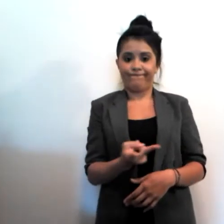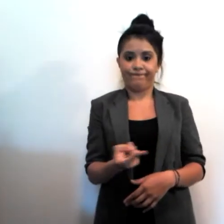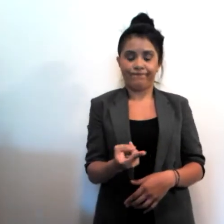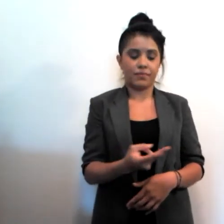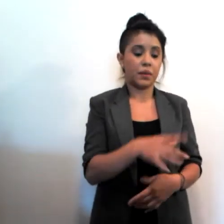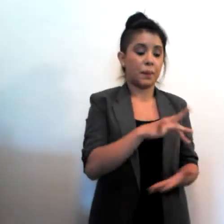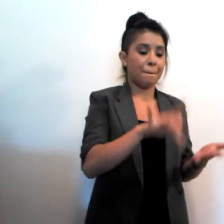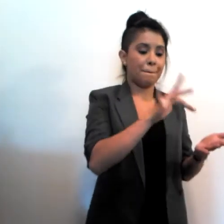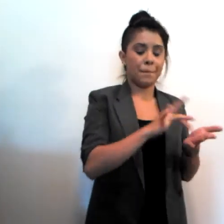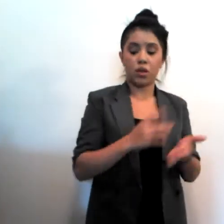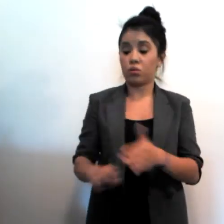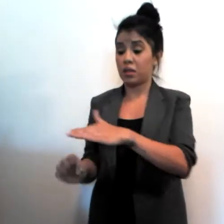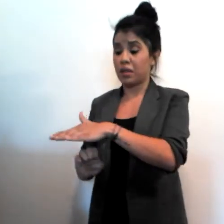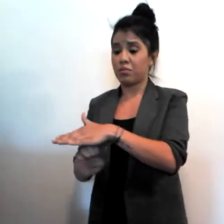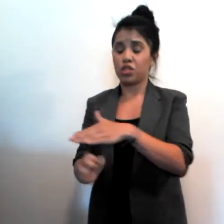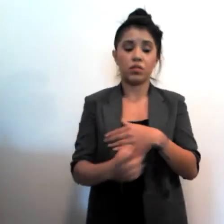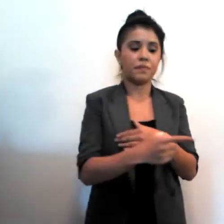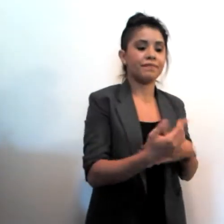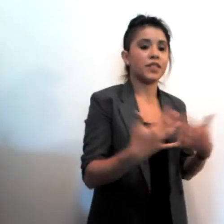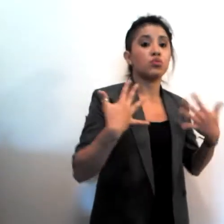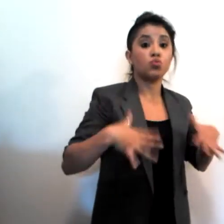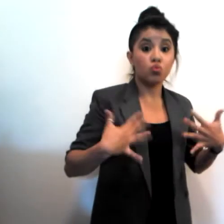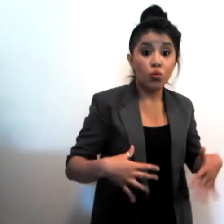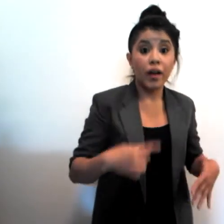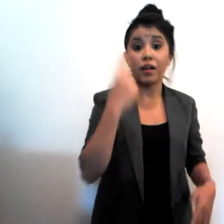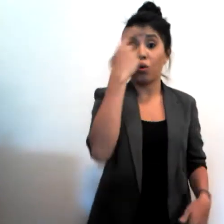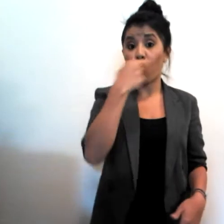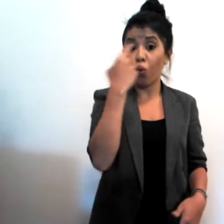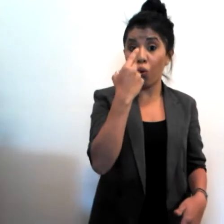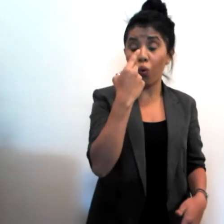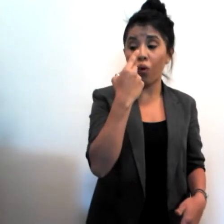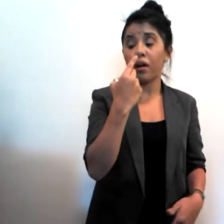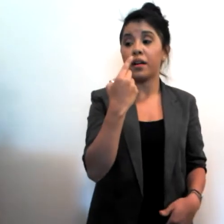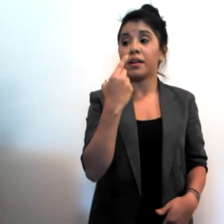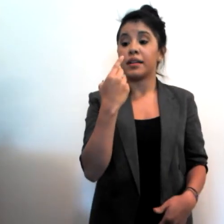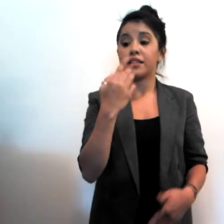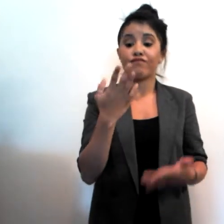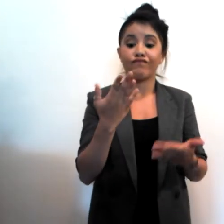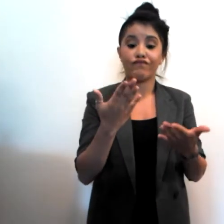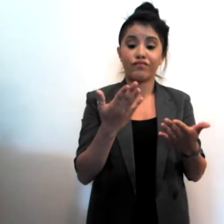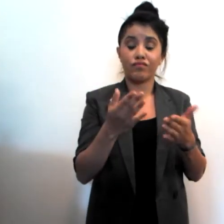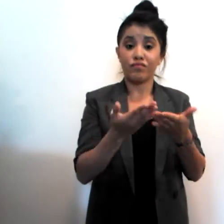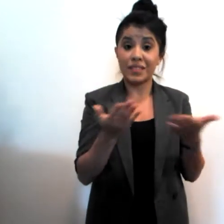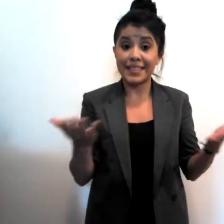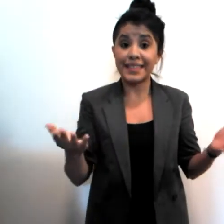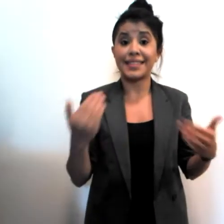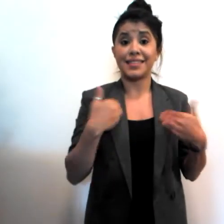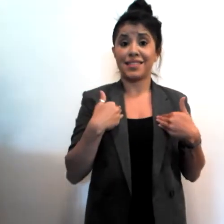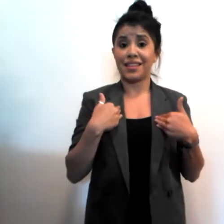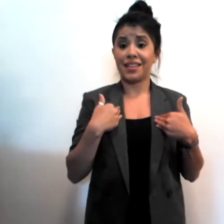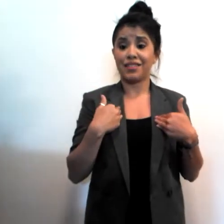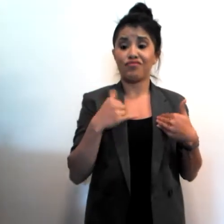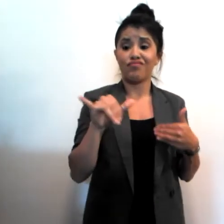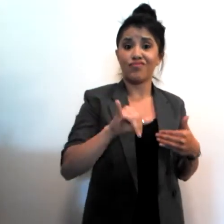they perceive as popular. Being different, especially different enough to have an interpreter, may